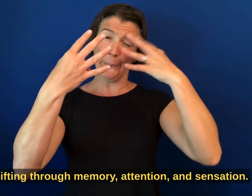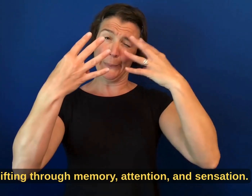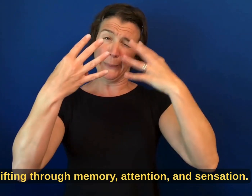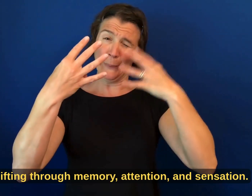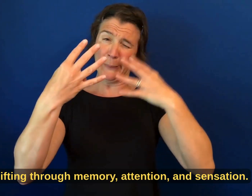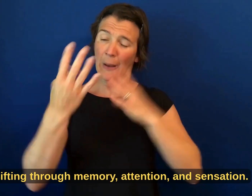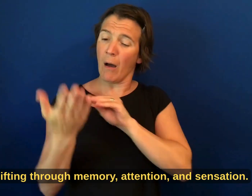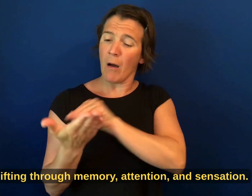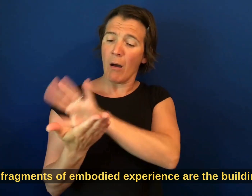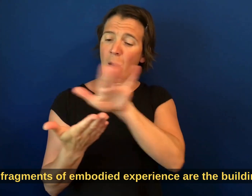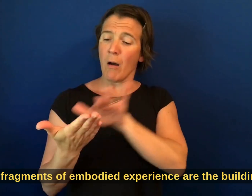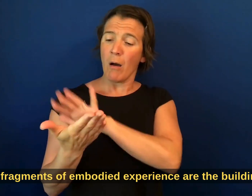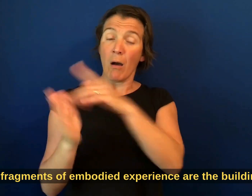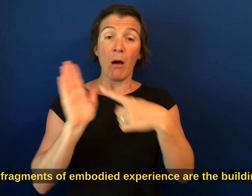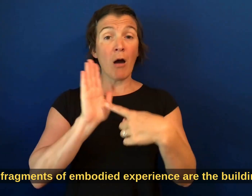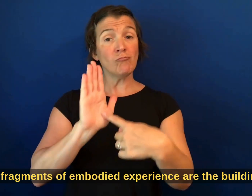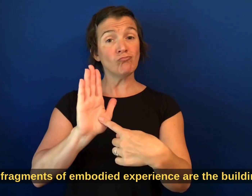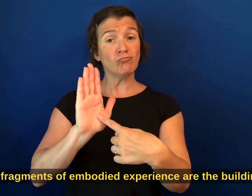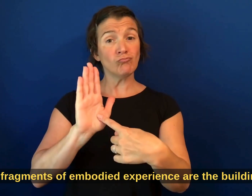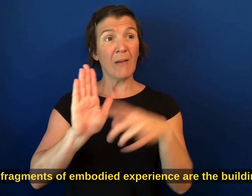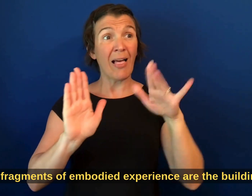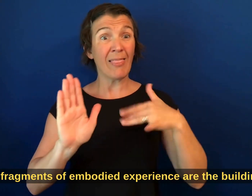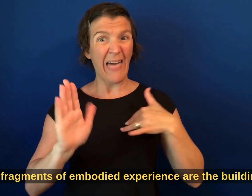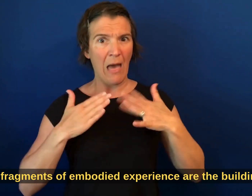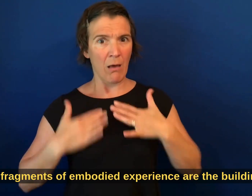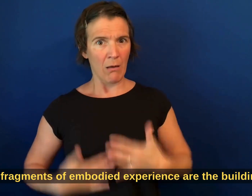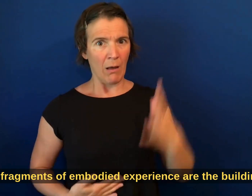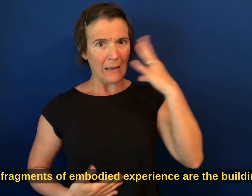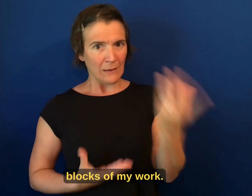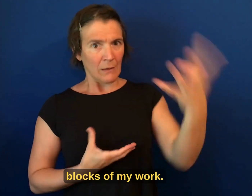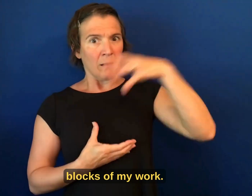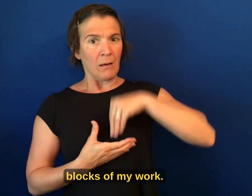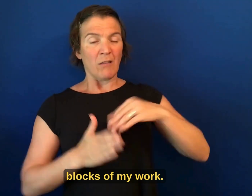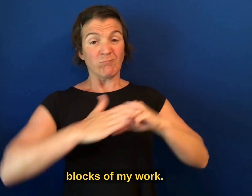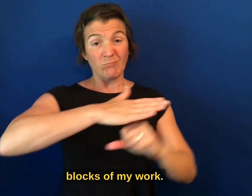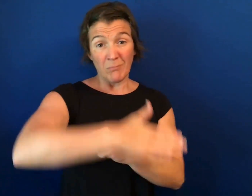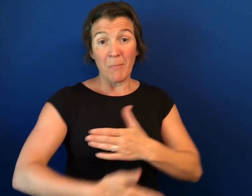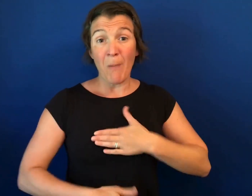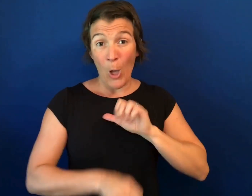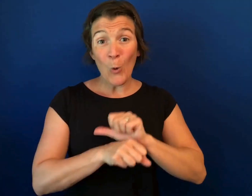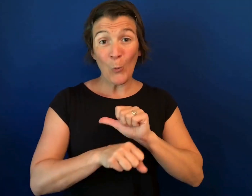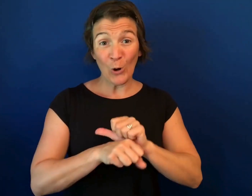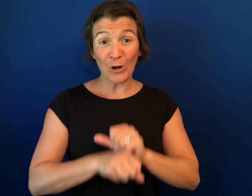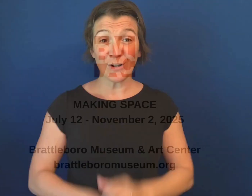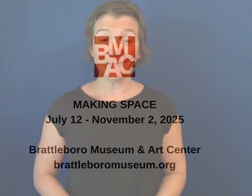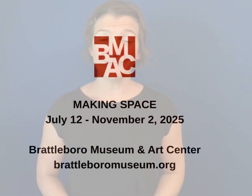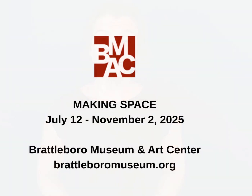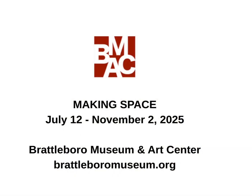attention, and sensation. These fragments of embodied experience are the building blocks of my work.